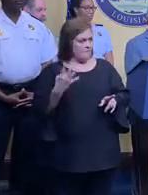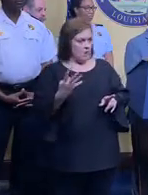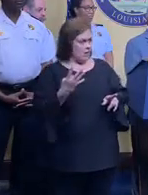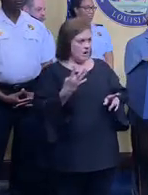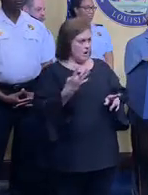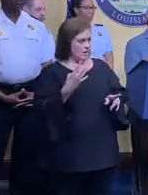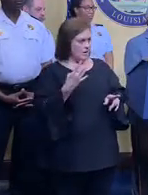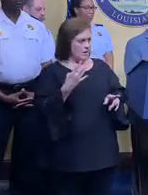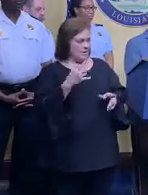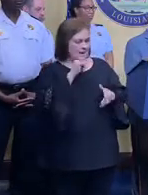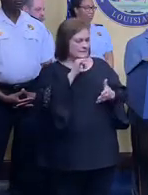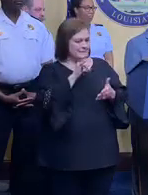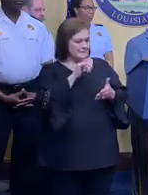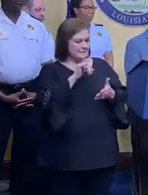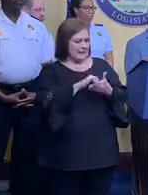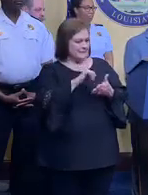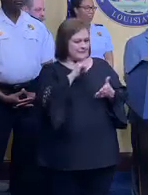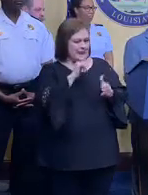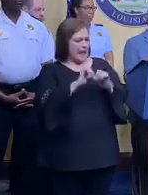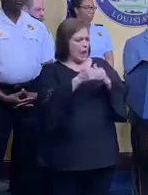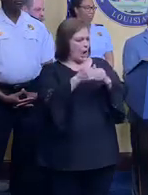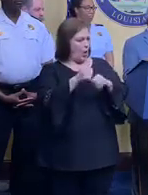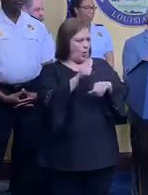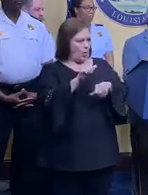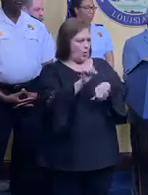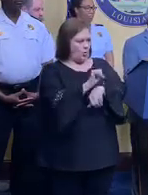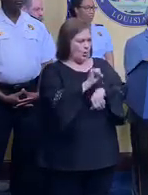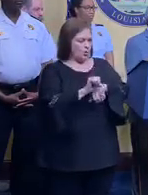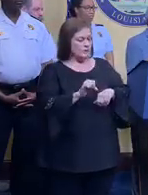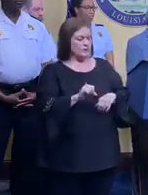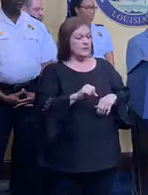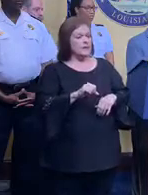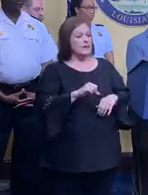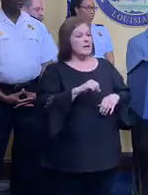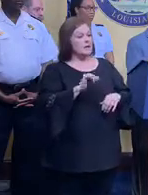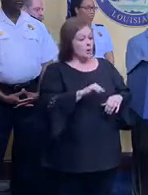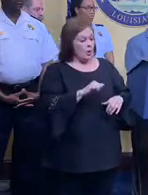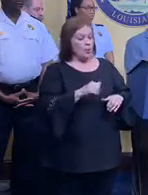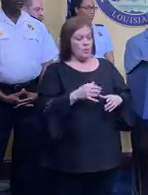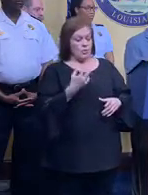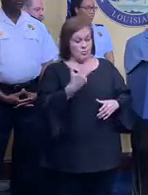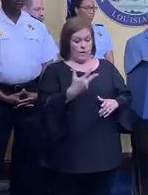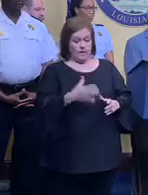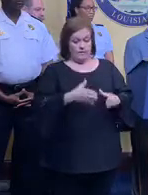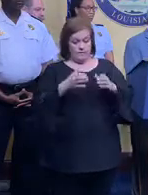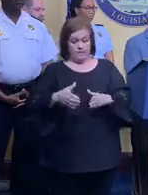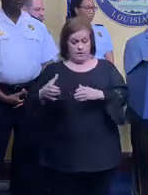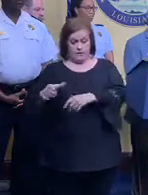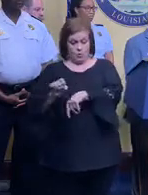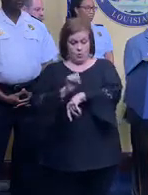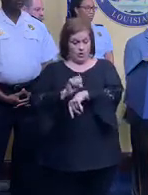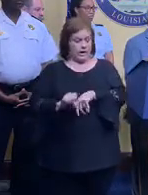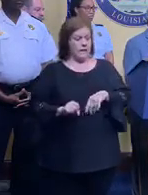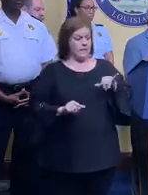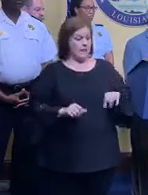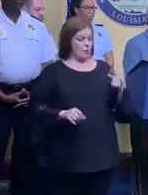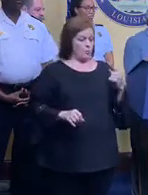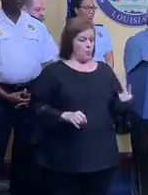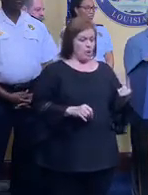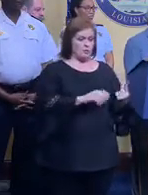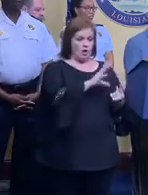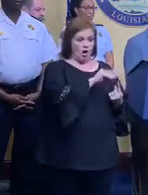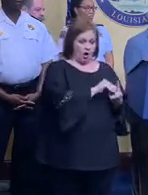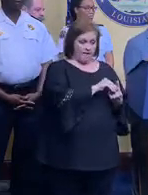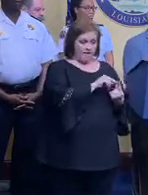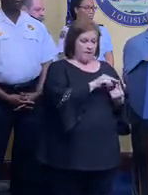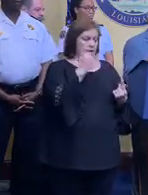it's designed, it runs at 3 pumps. The 4th stands ready to replace one of the other 3 if it trips offline or whatever. It